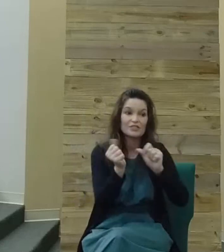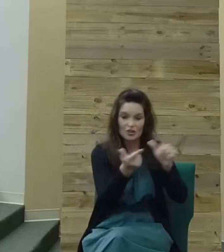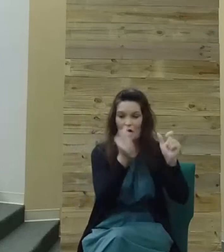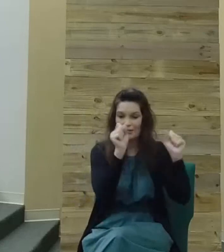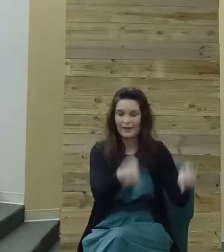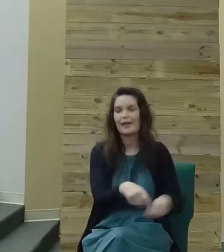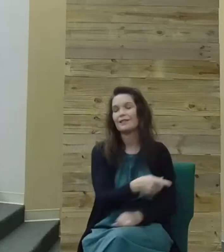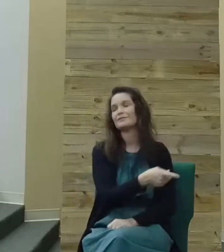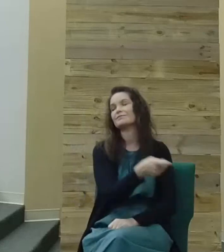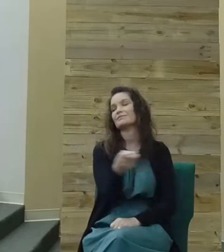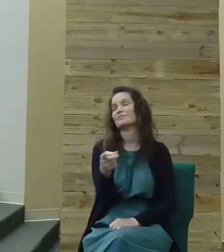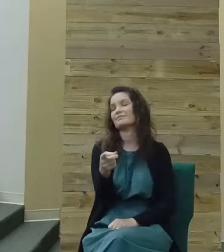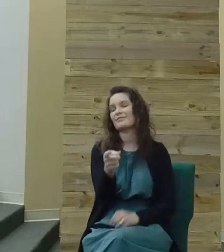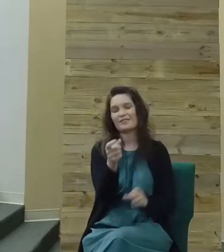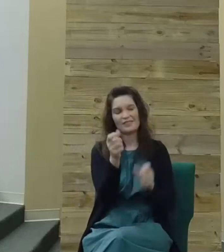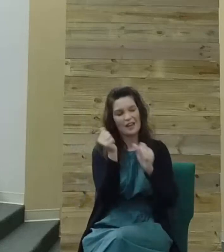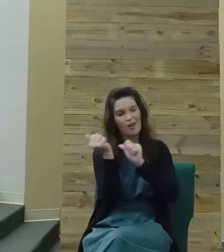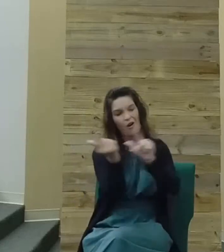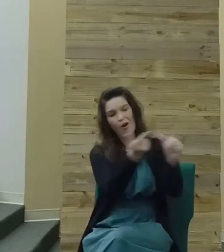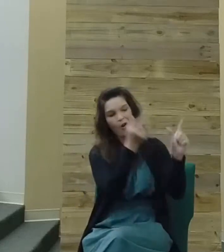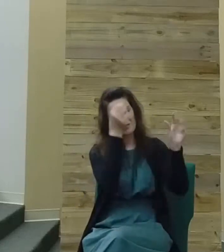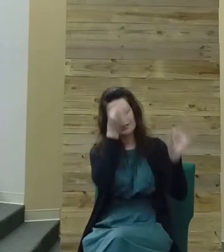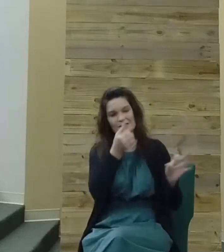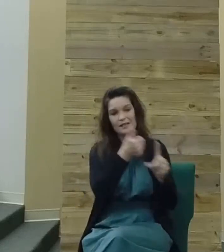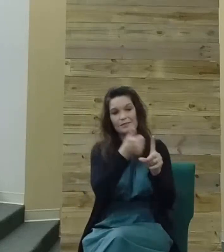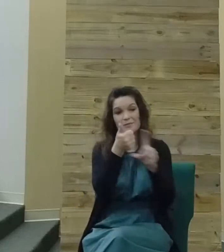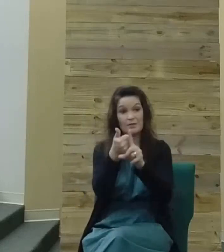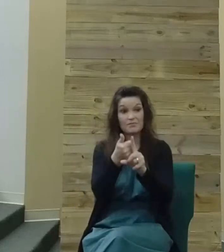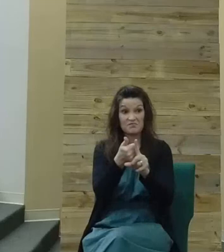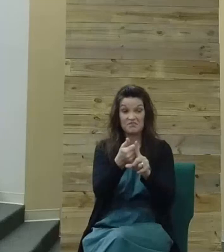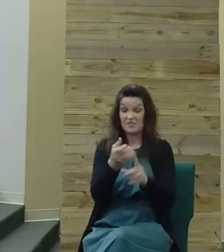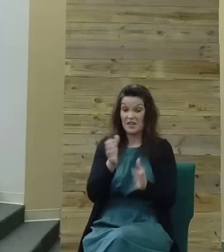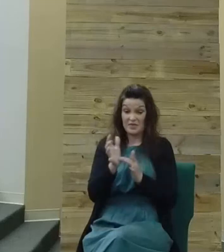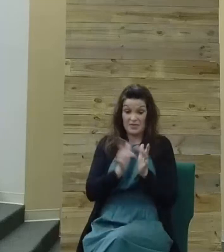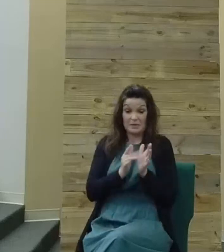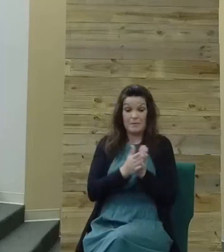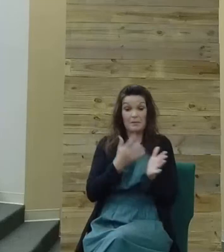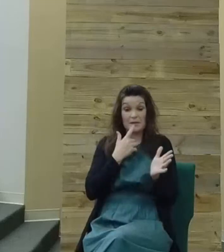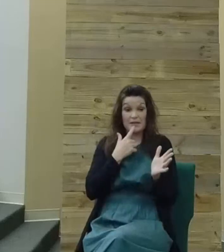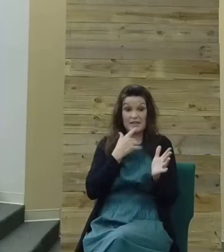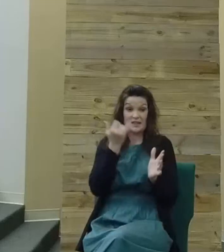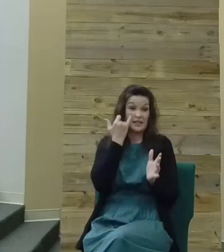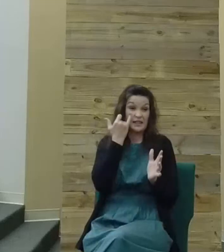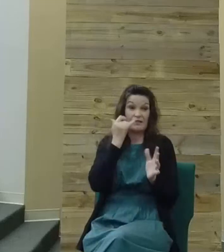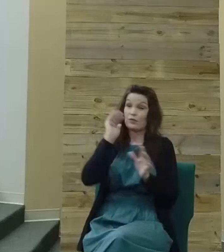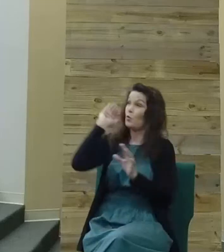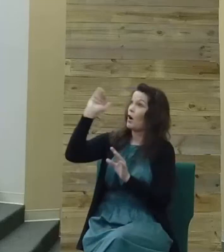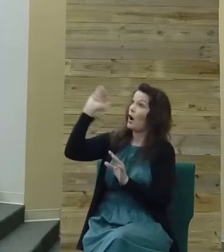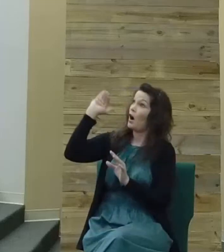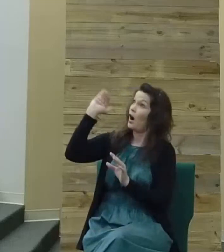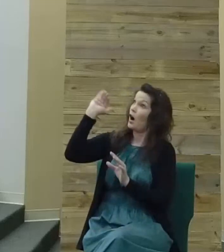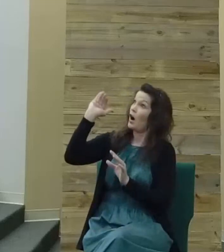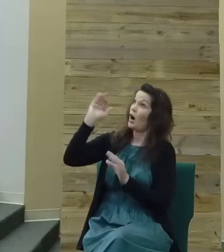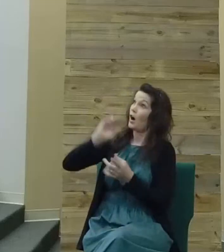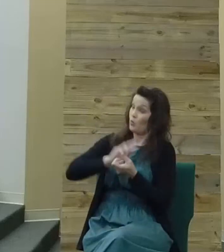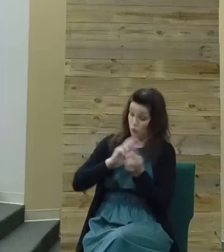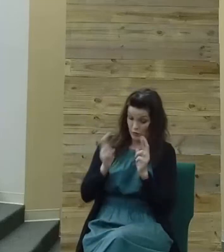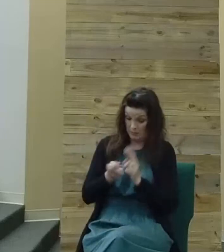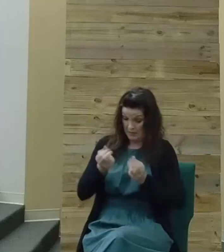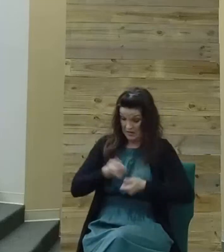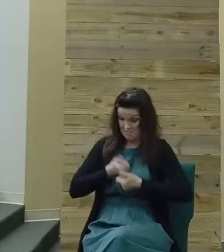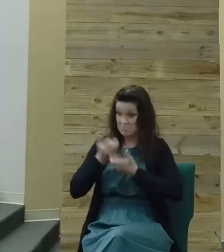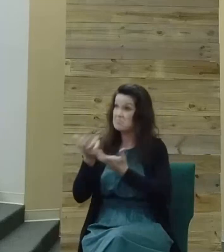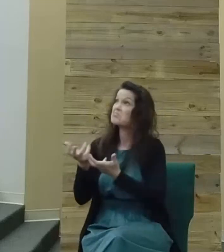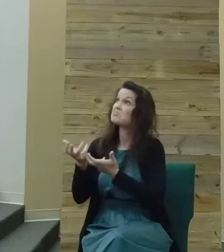everyone. And everyone, the scripture says that anyone who calls on the name of the Lord will be saved. If you repent and you believe